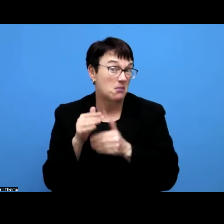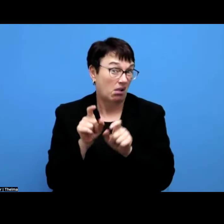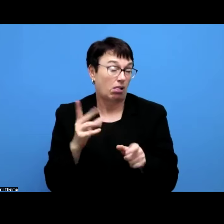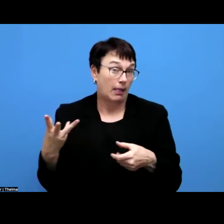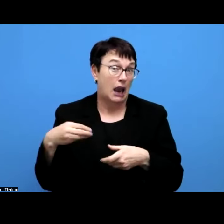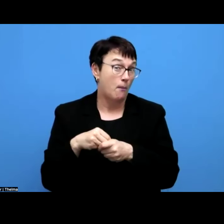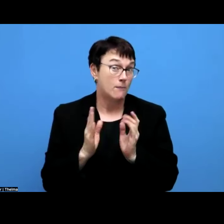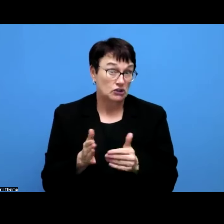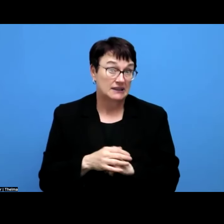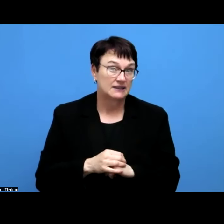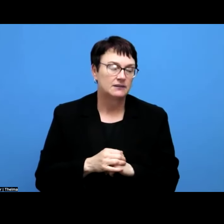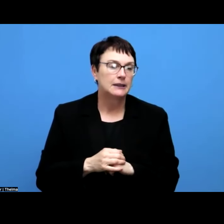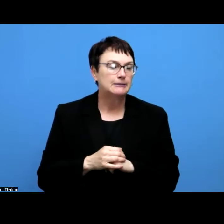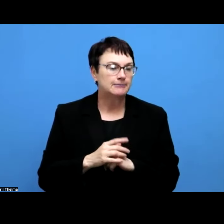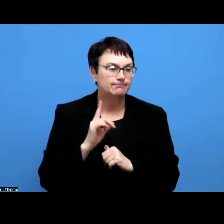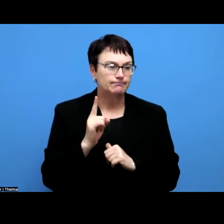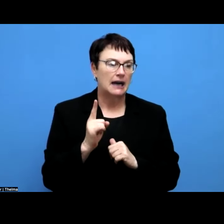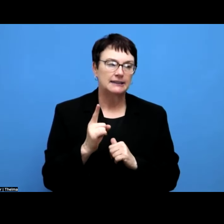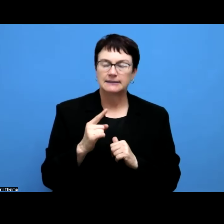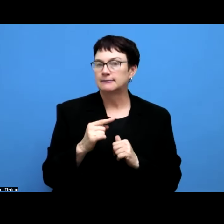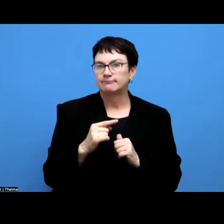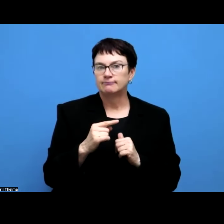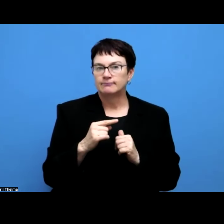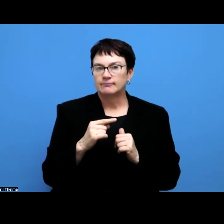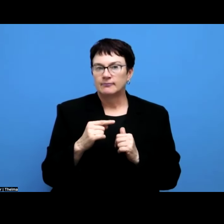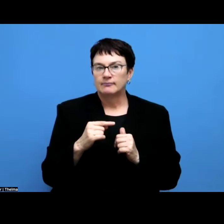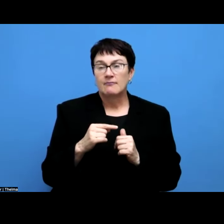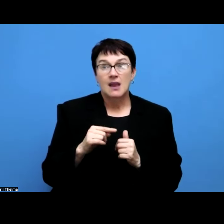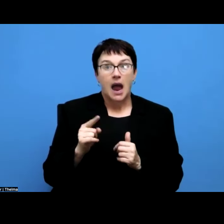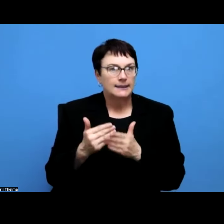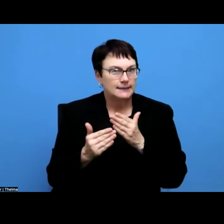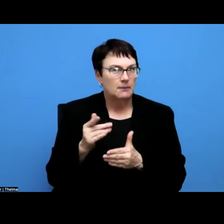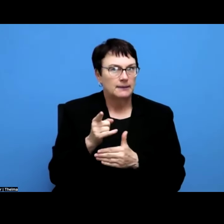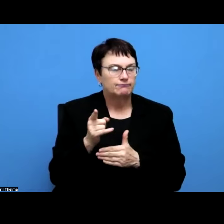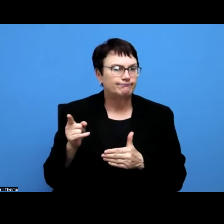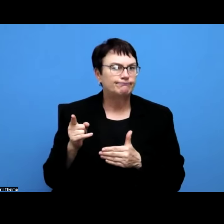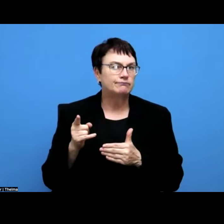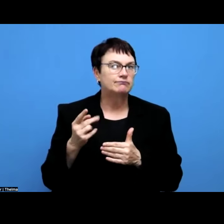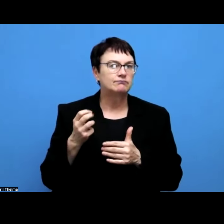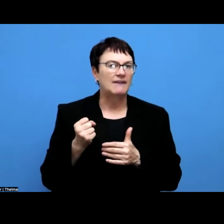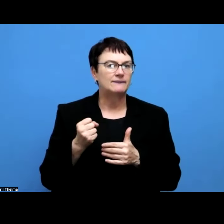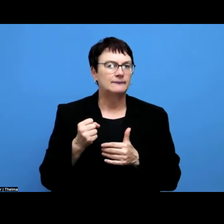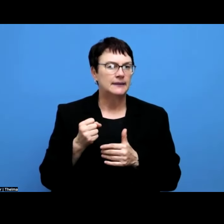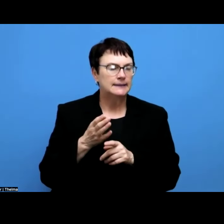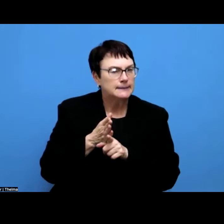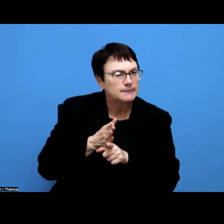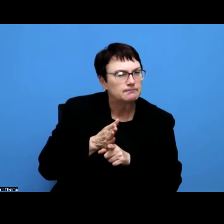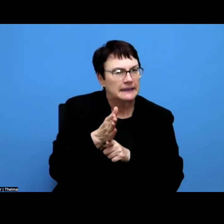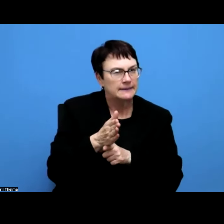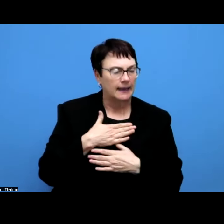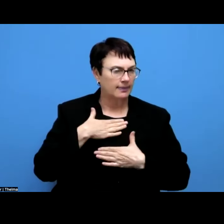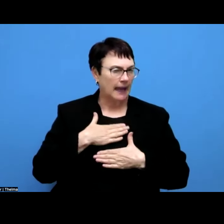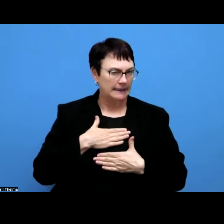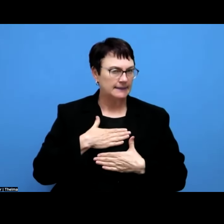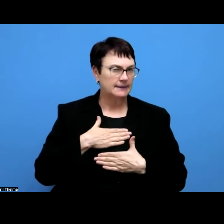face high costs because of their specific needs. And so in their social economic background, they